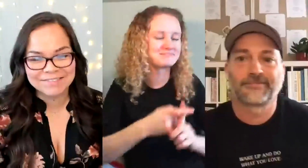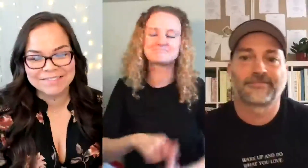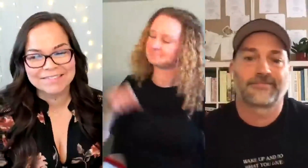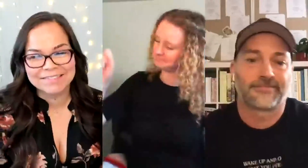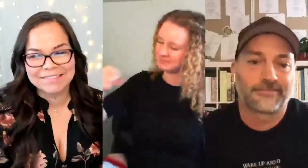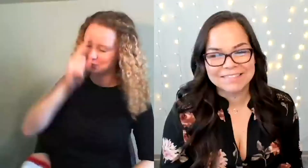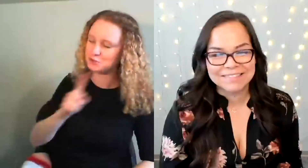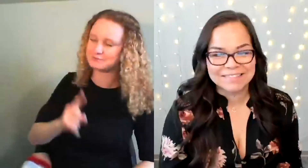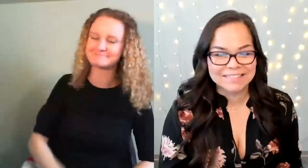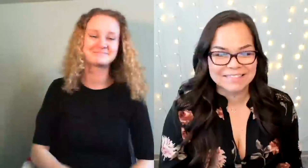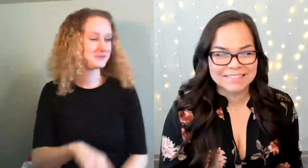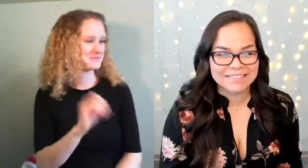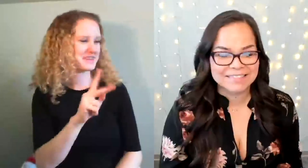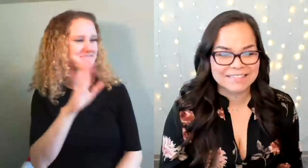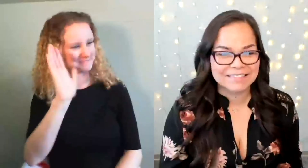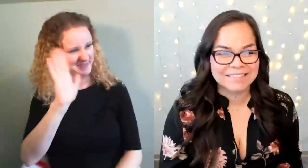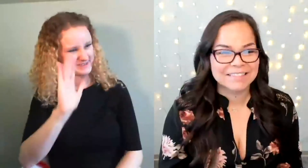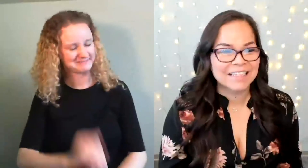bye.